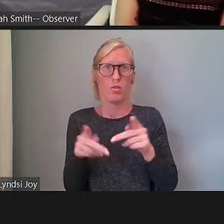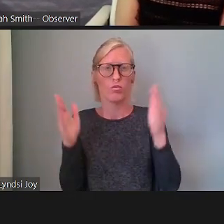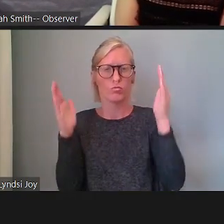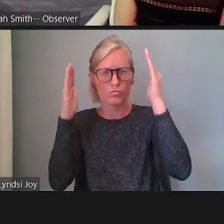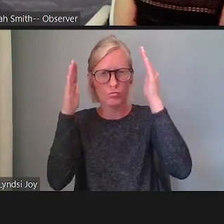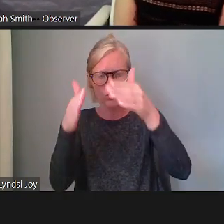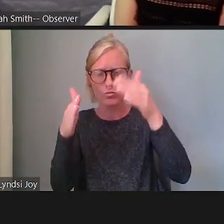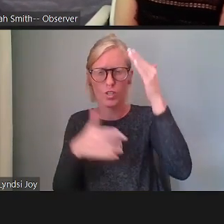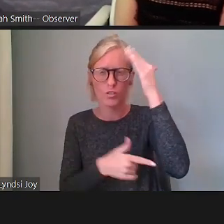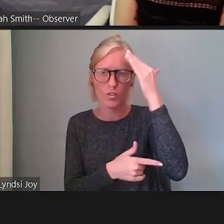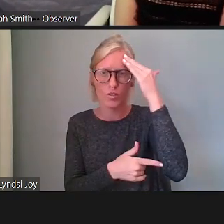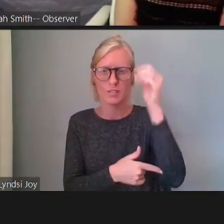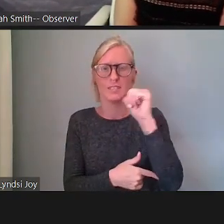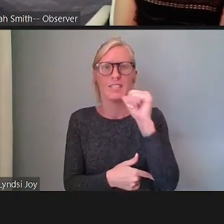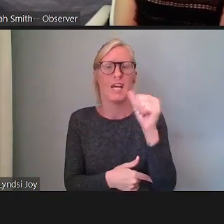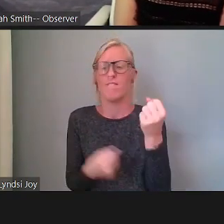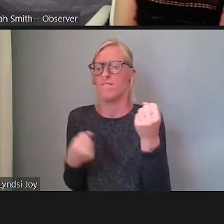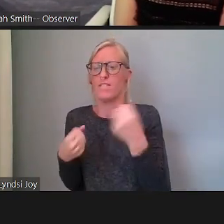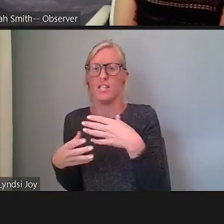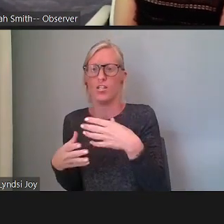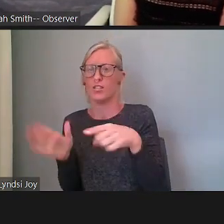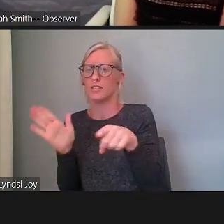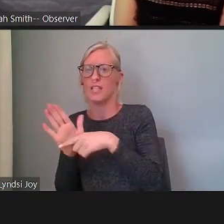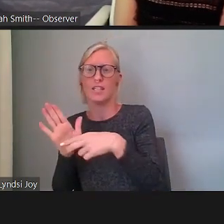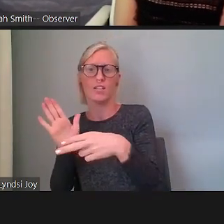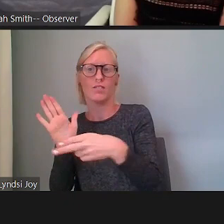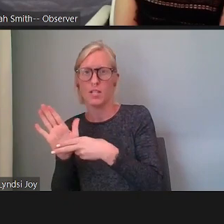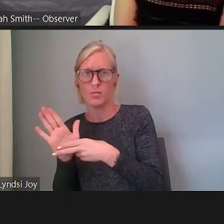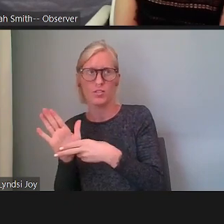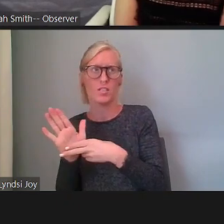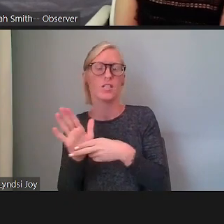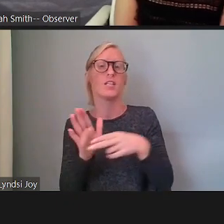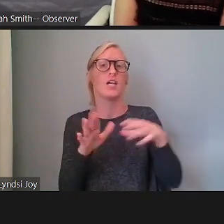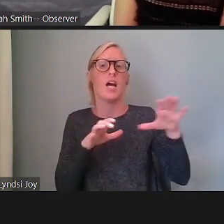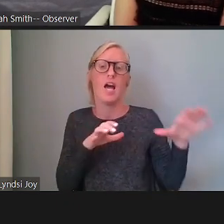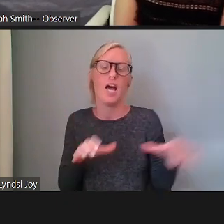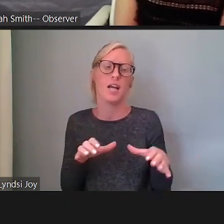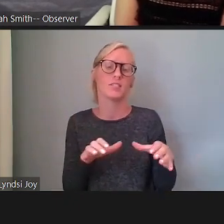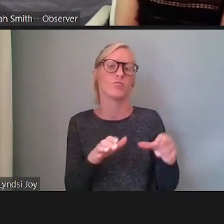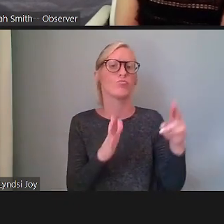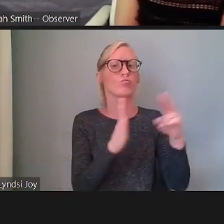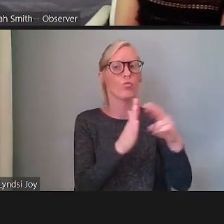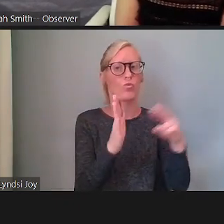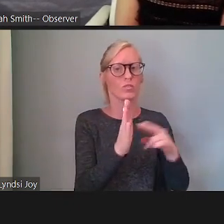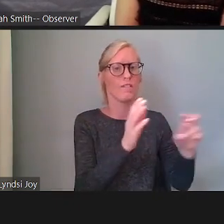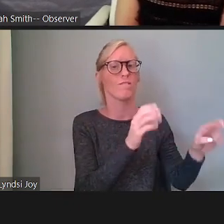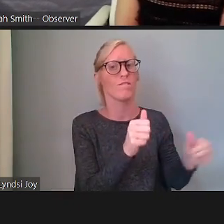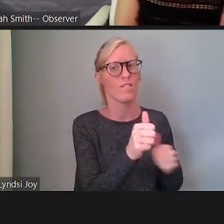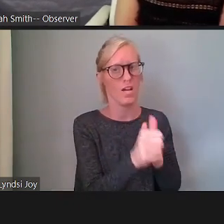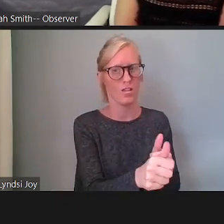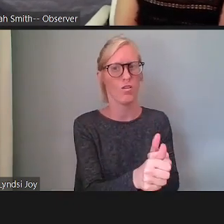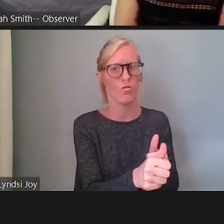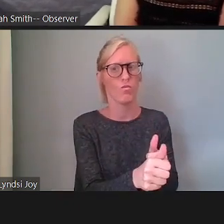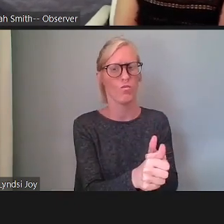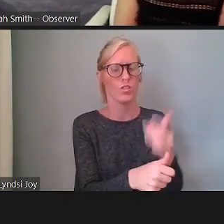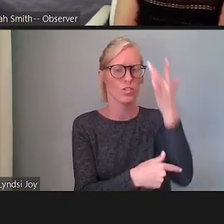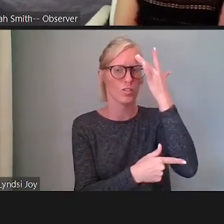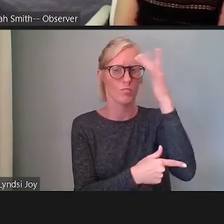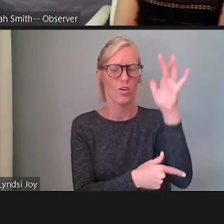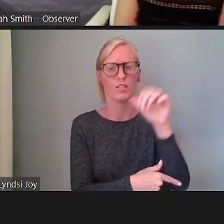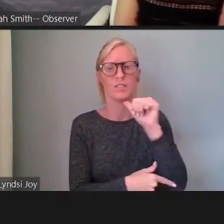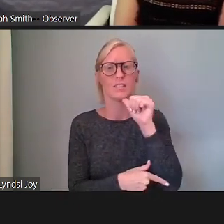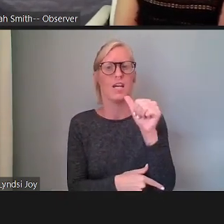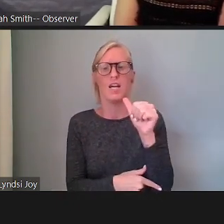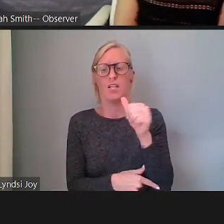not to fear stigma and to act logically? So it's not only for themselves, but also